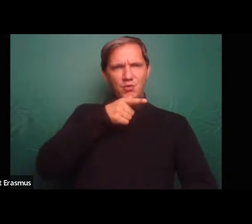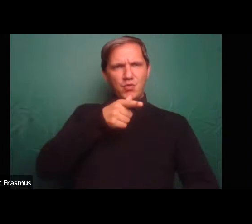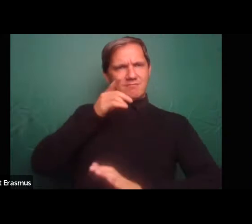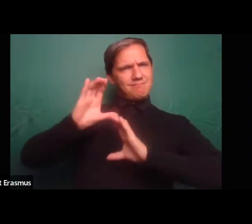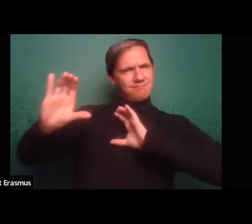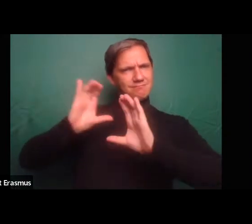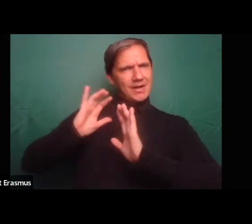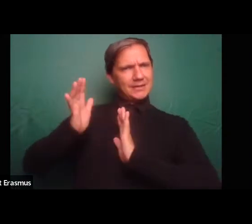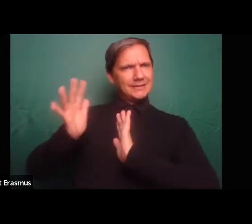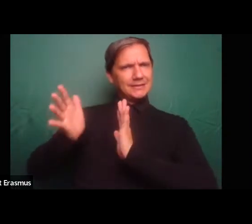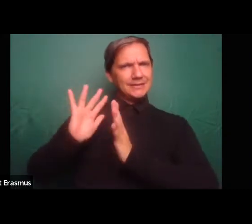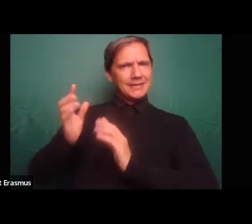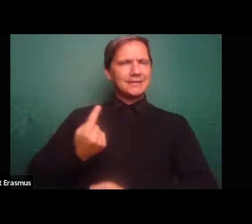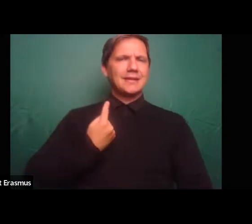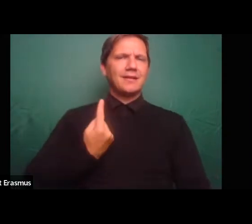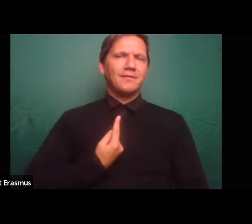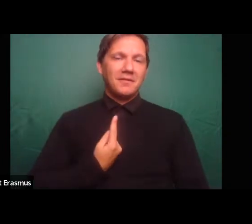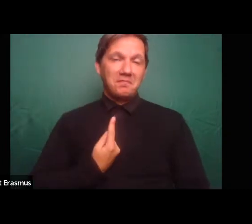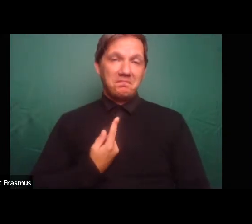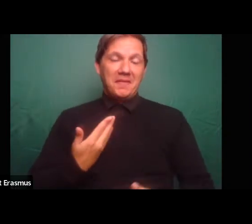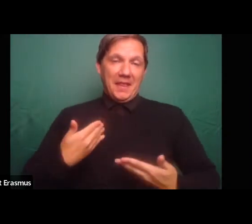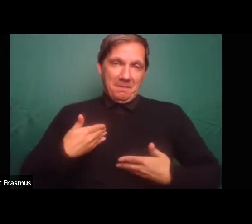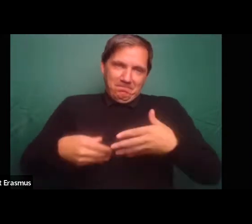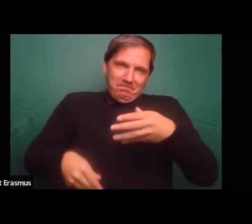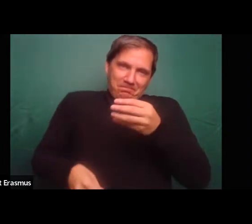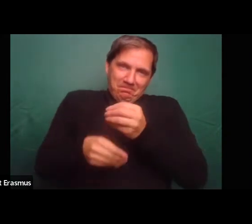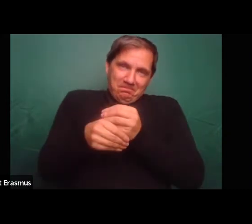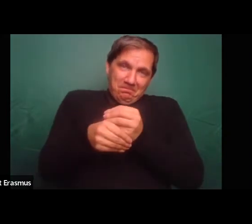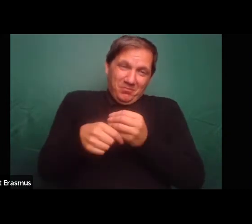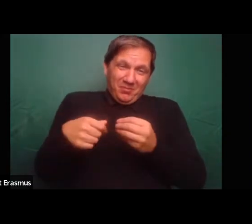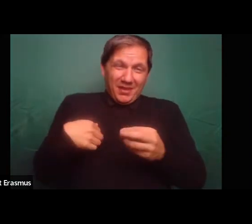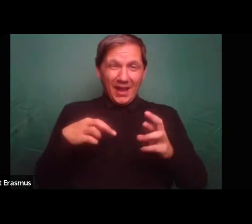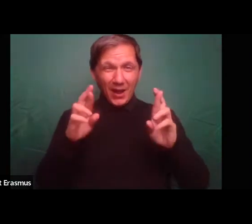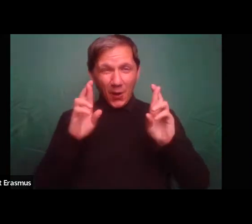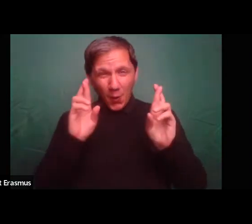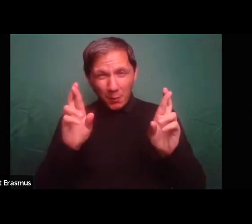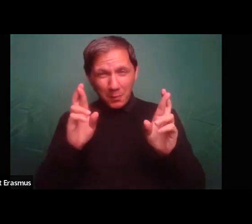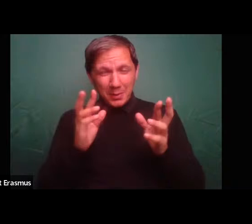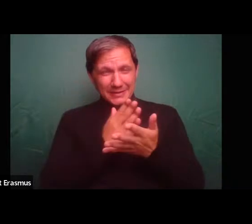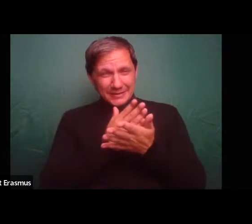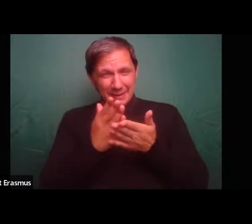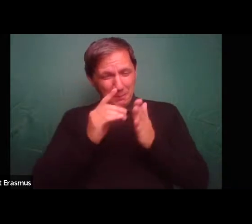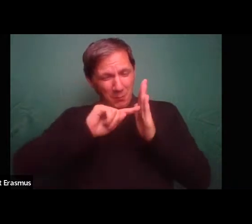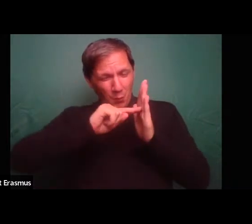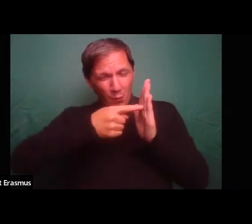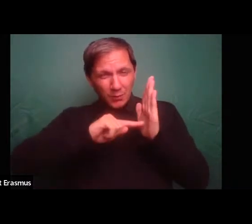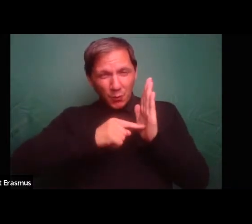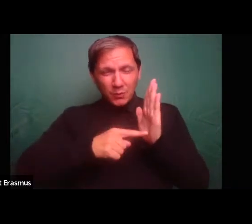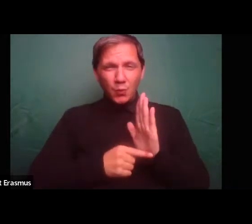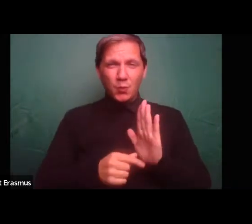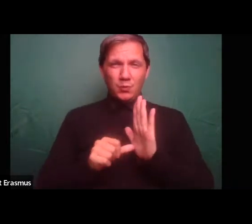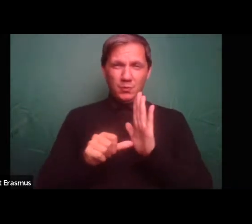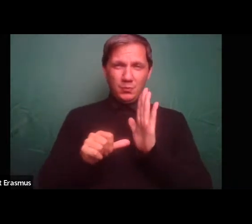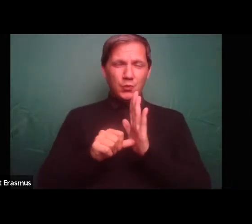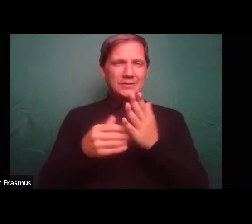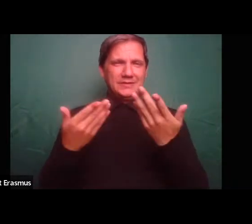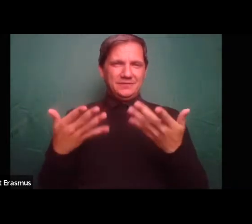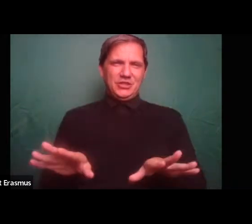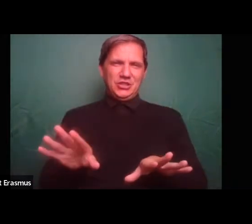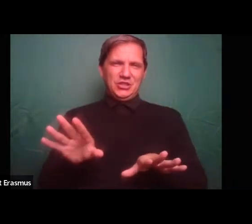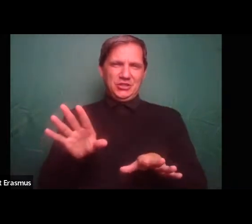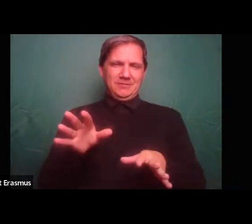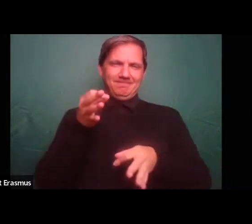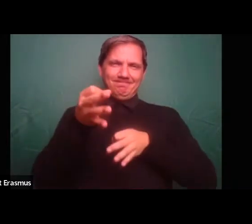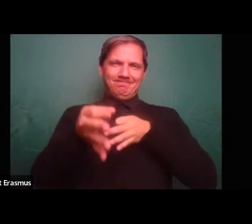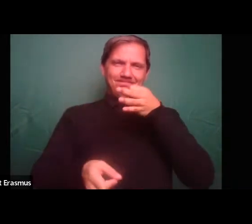So yes, that is my contribution. I hope I've highlighted some of the important points and added to what Modiegi